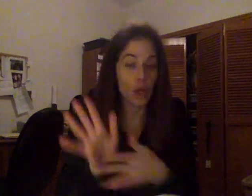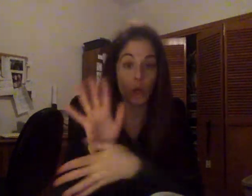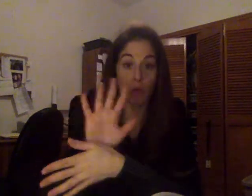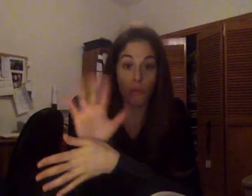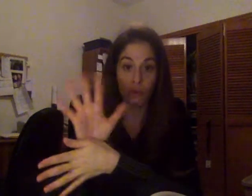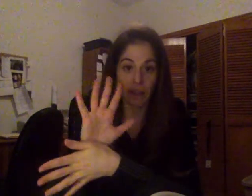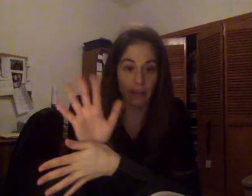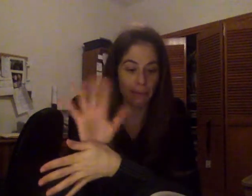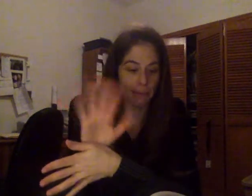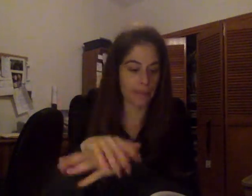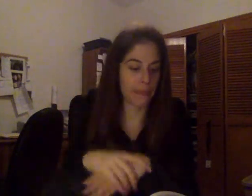movie,